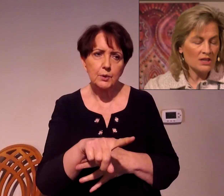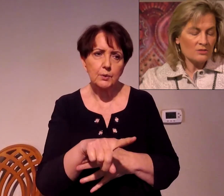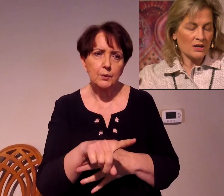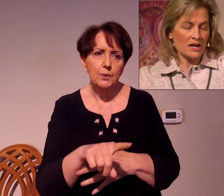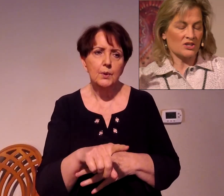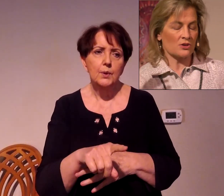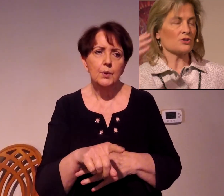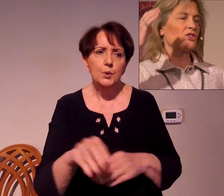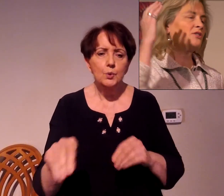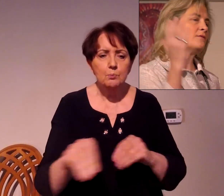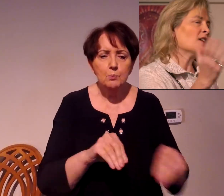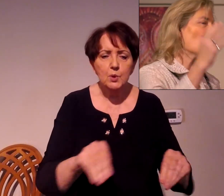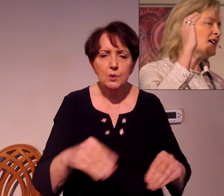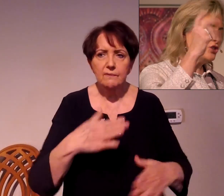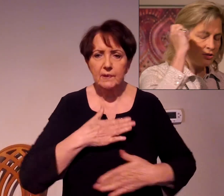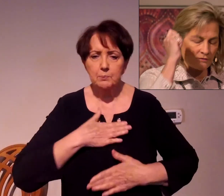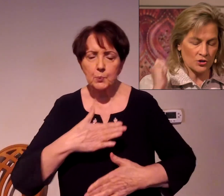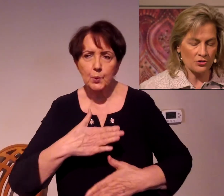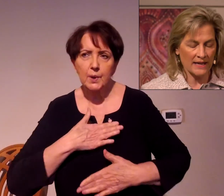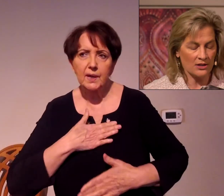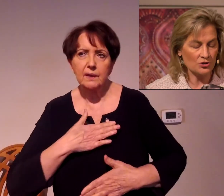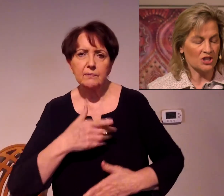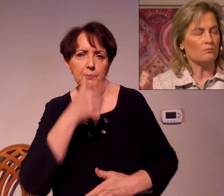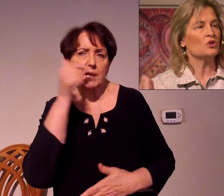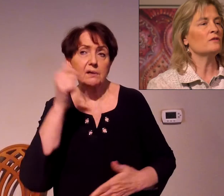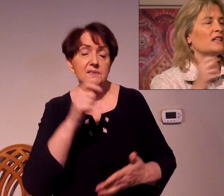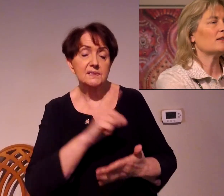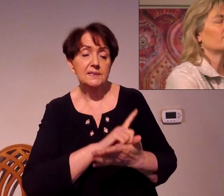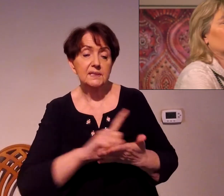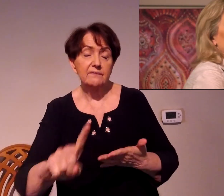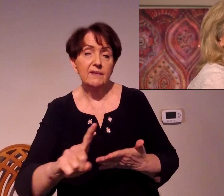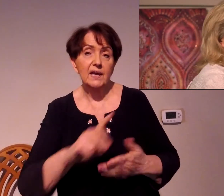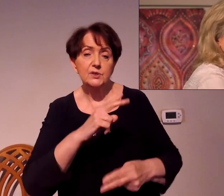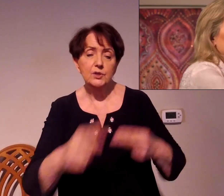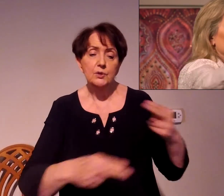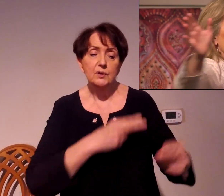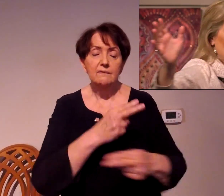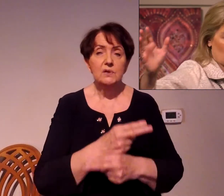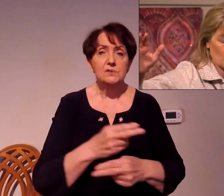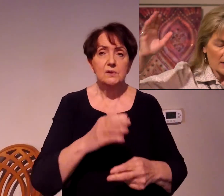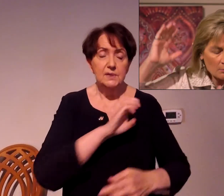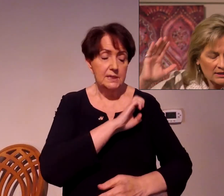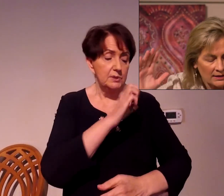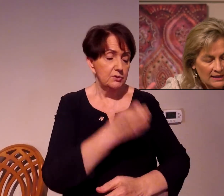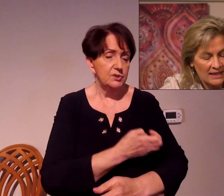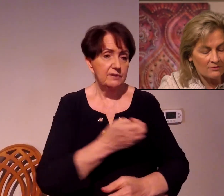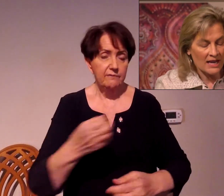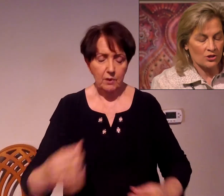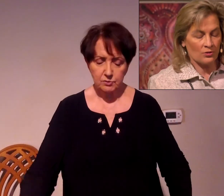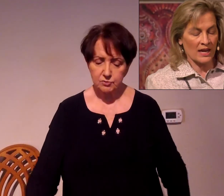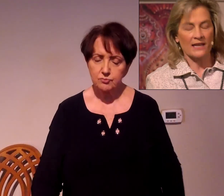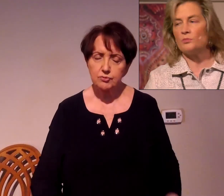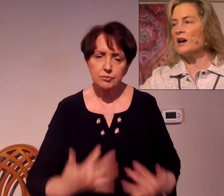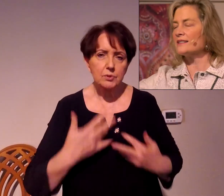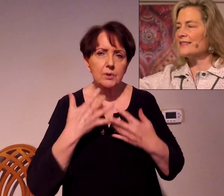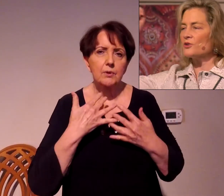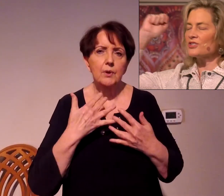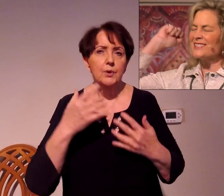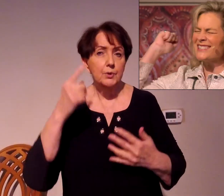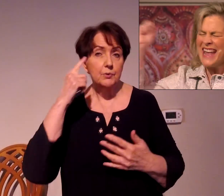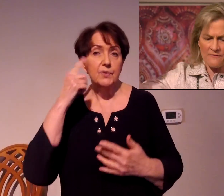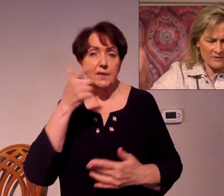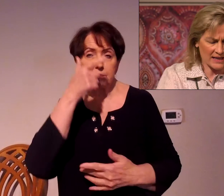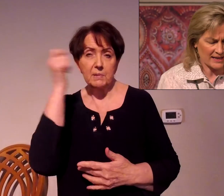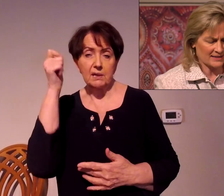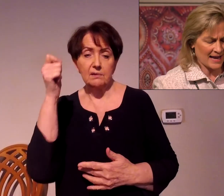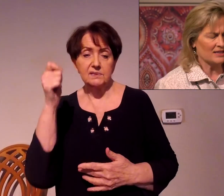and breathe because there is a divine universal energy moving and flowing through you. Believe that you think because there is